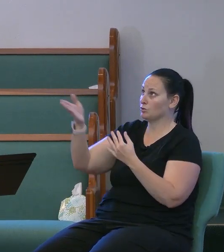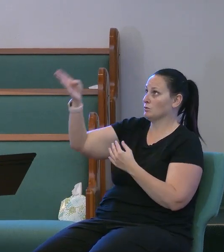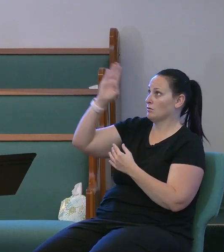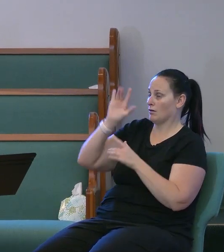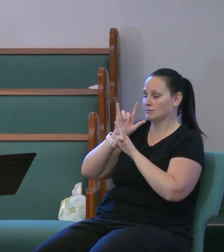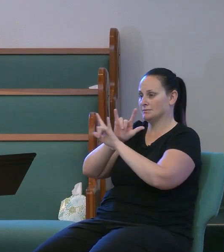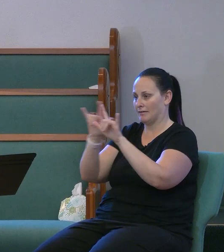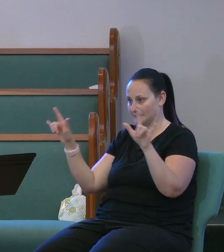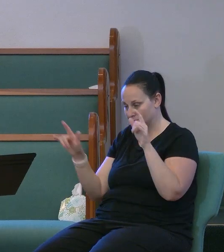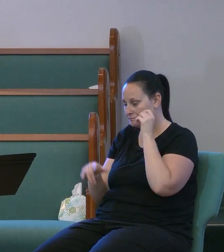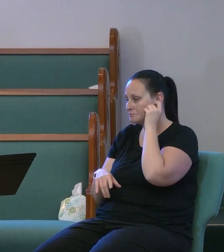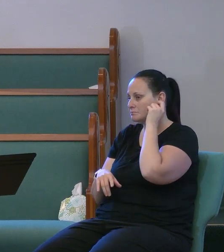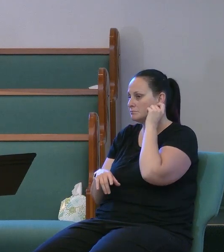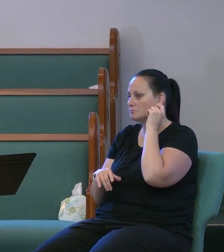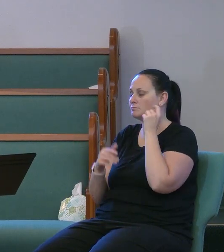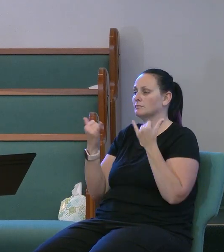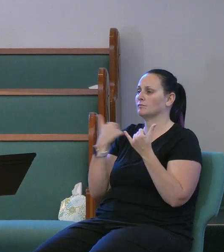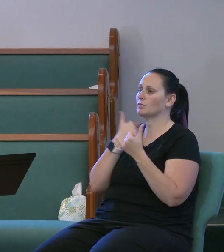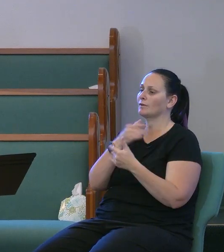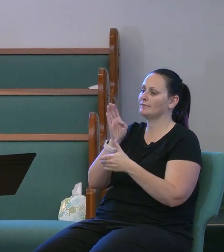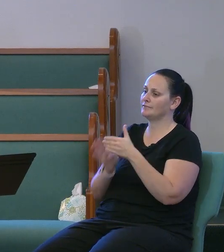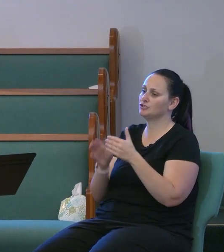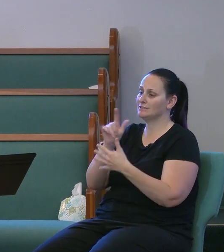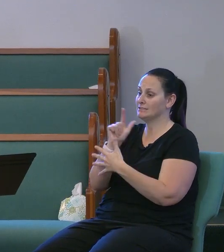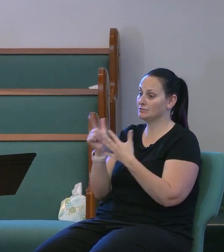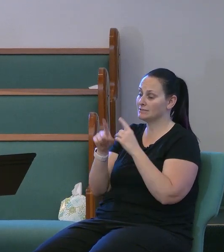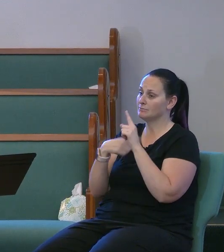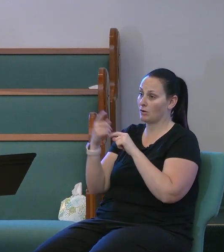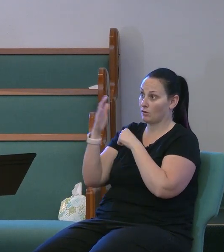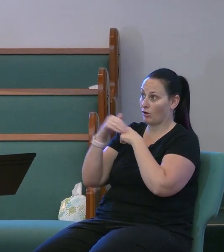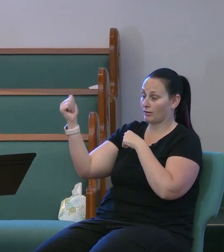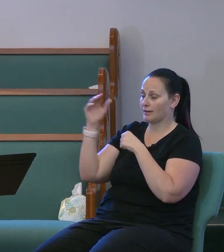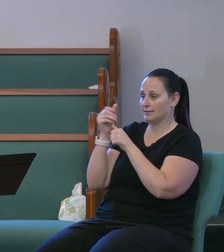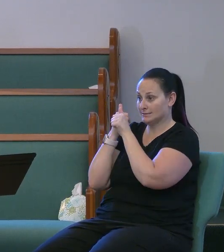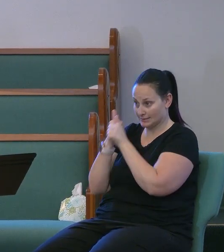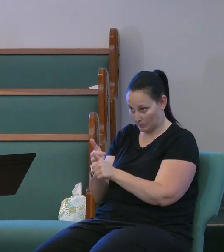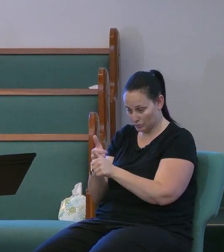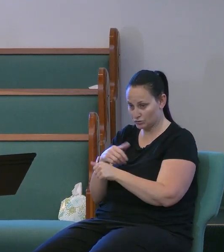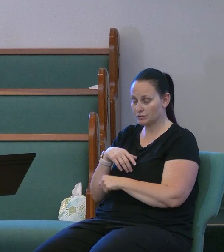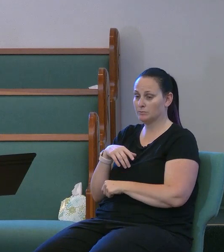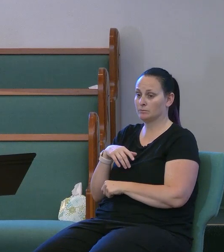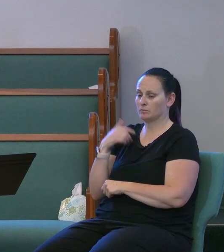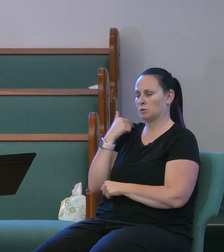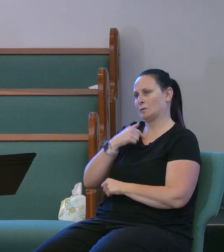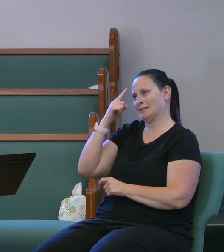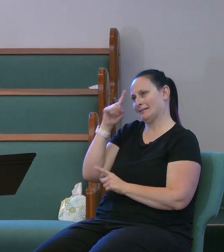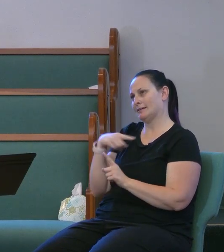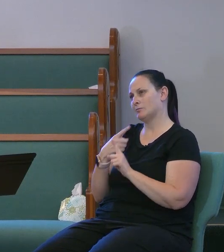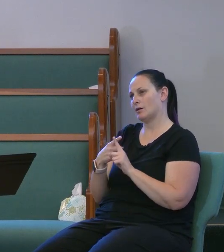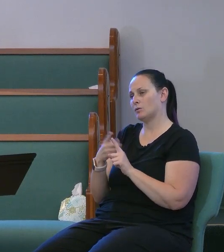love. Today we finish up this series on calling and discipleship as we think about